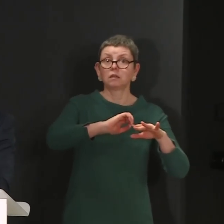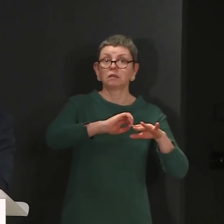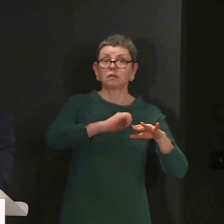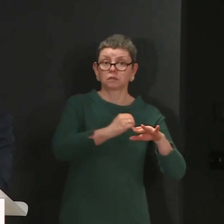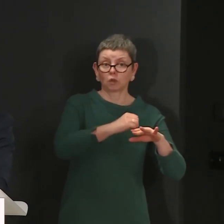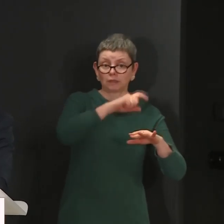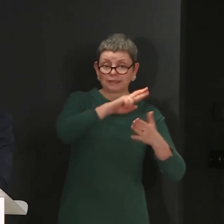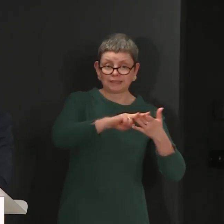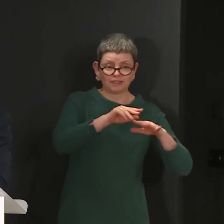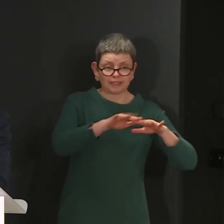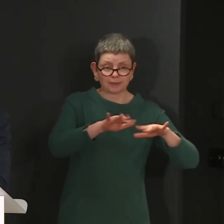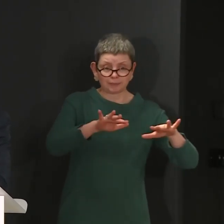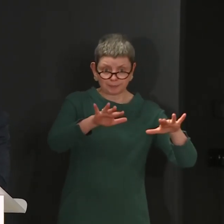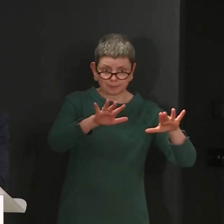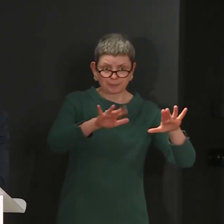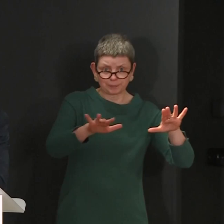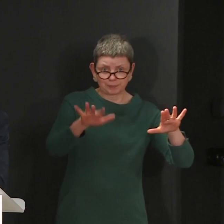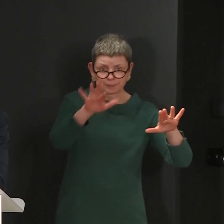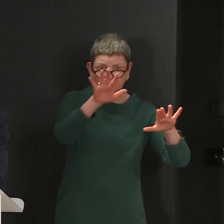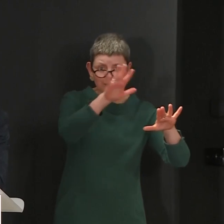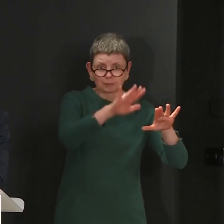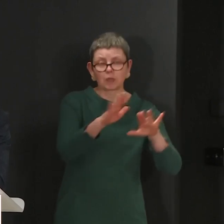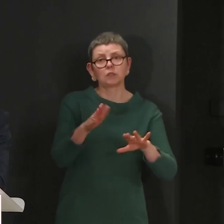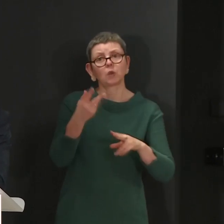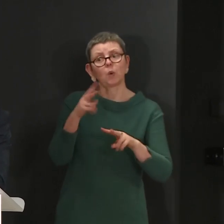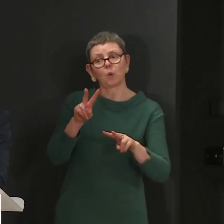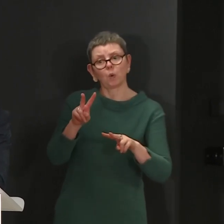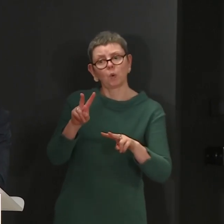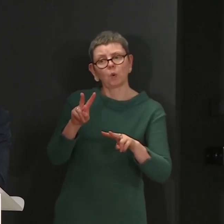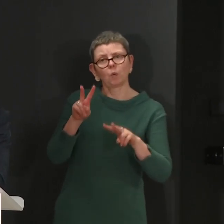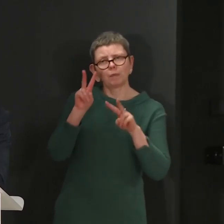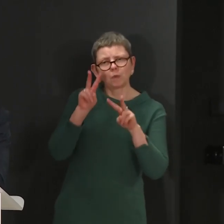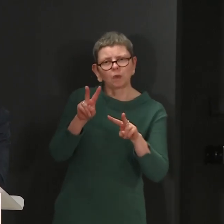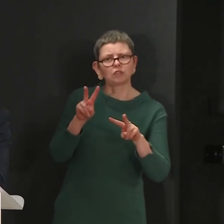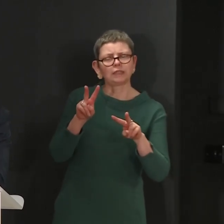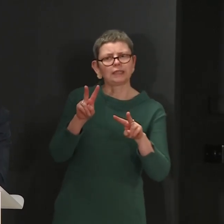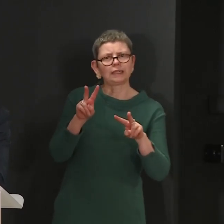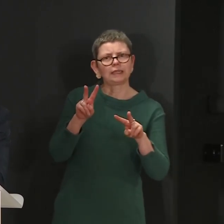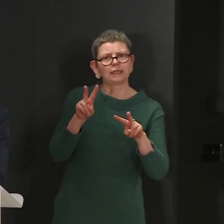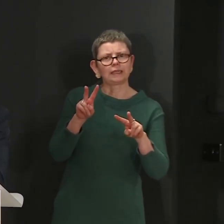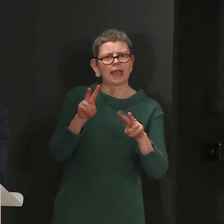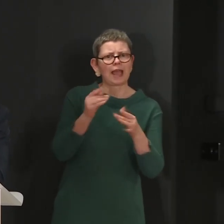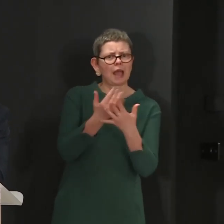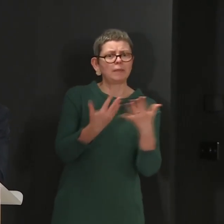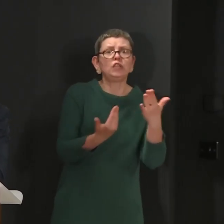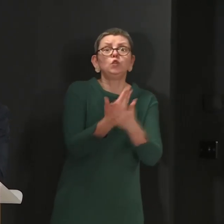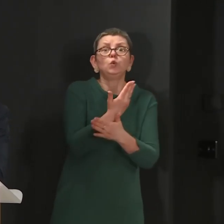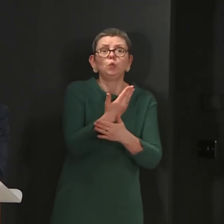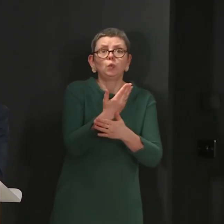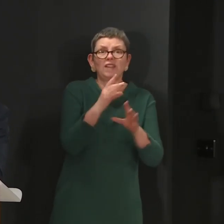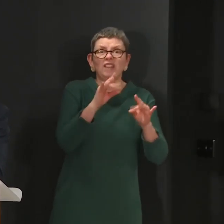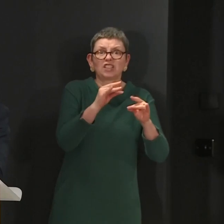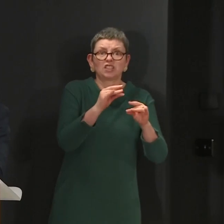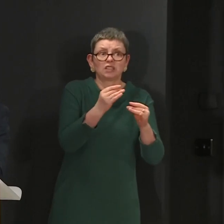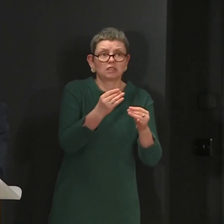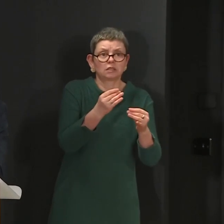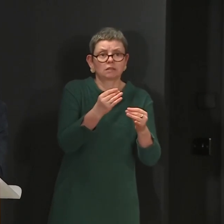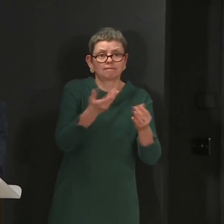infection and the way it's transmitted across Scotland. So we've been watching over the last few weeks very closely the number of new cases every day, the number of